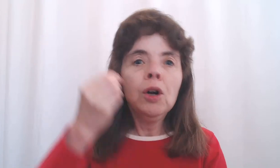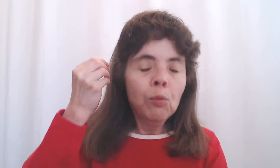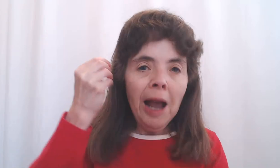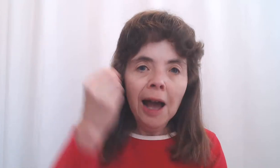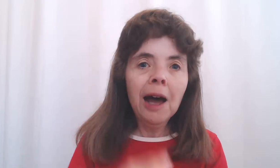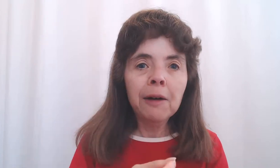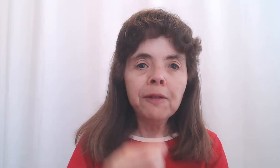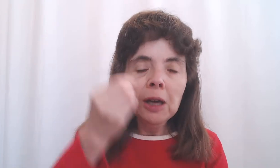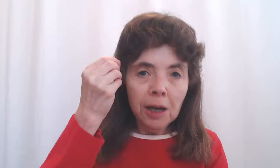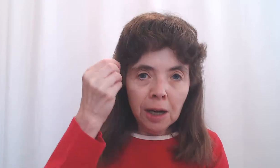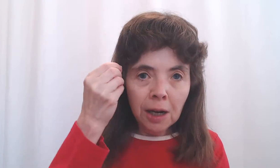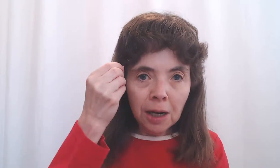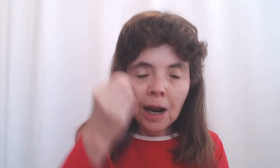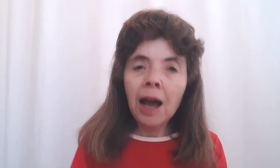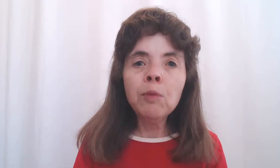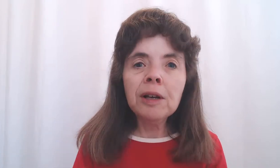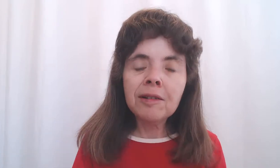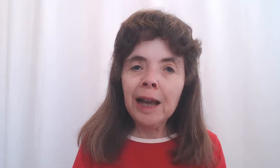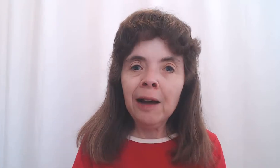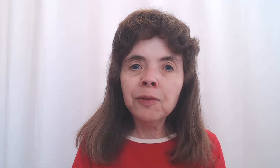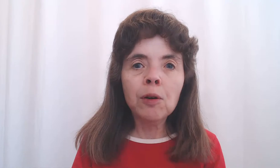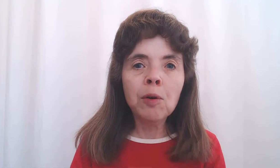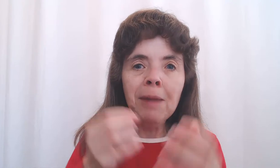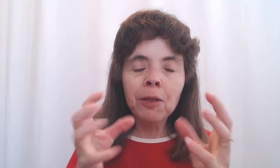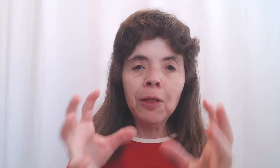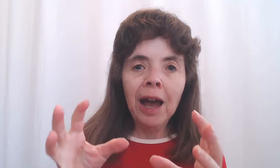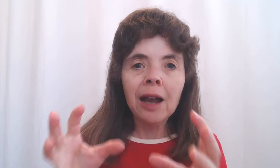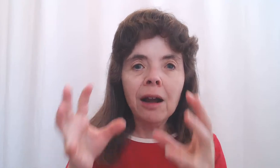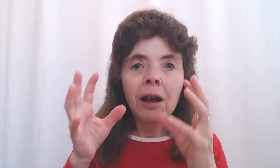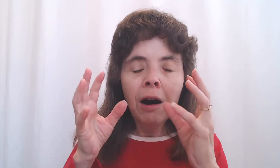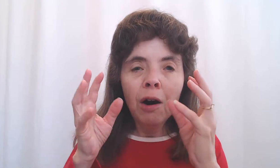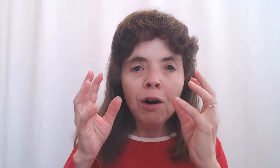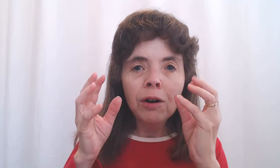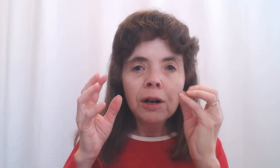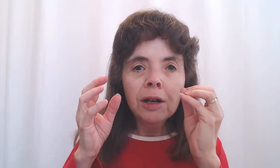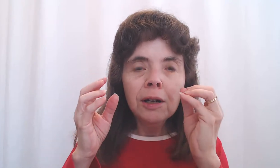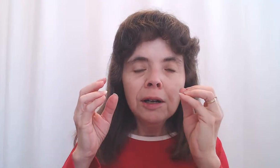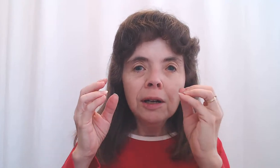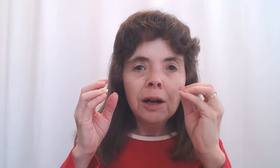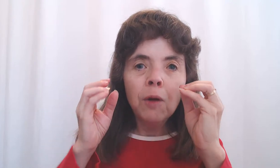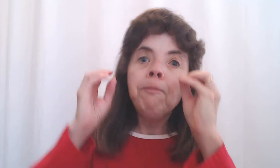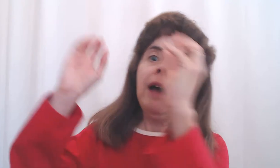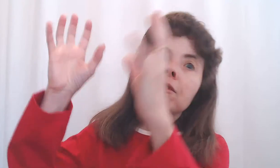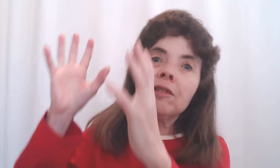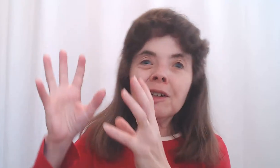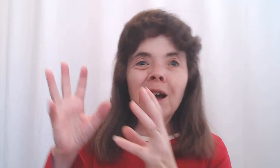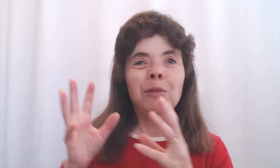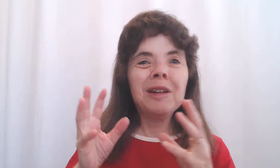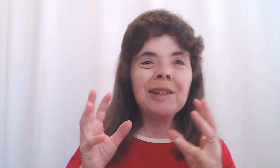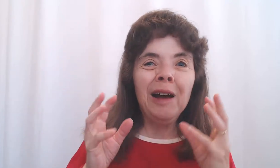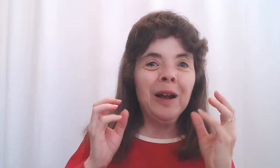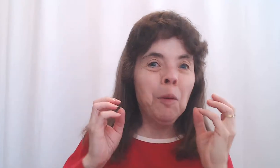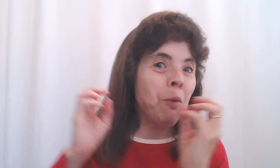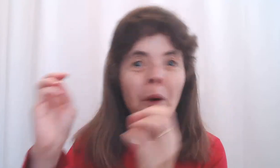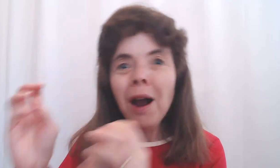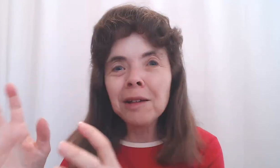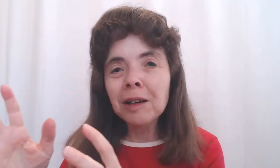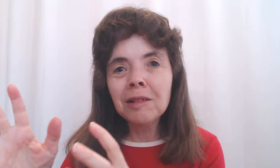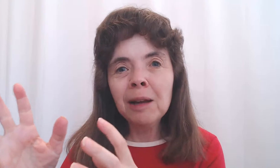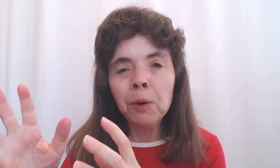we have an eyewitness account there, we make that our best eyewitness account, like our prize example.